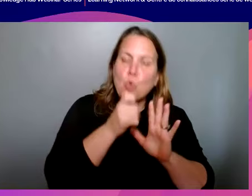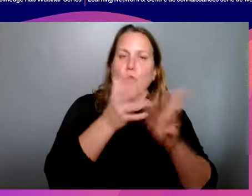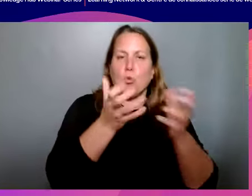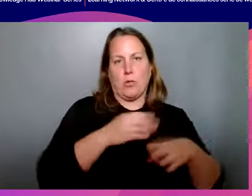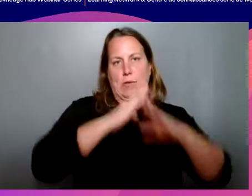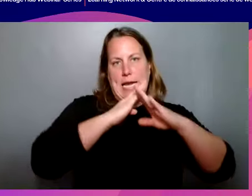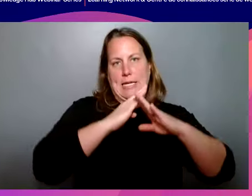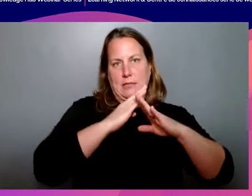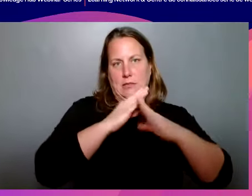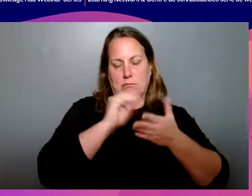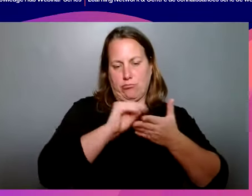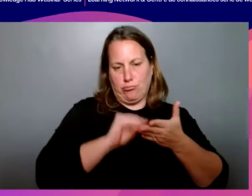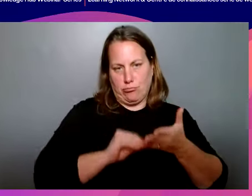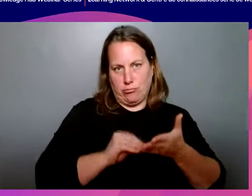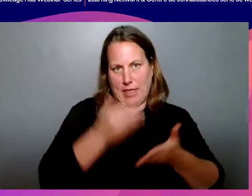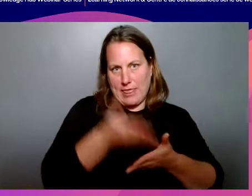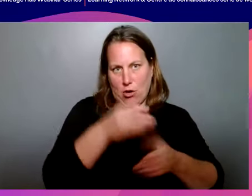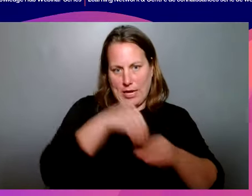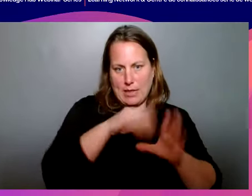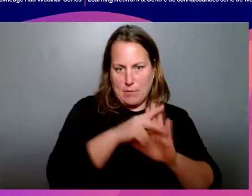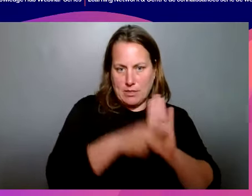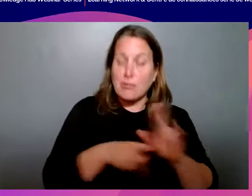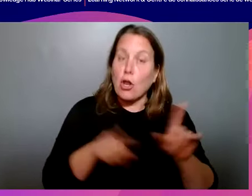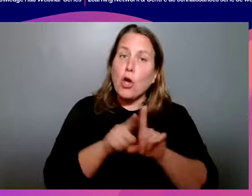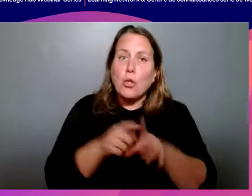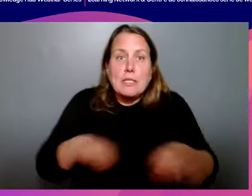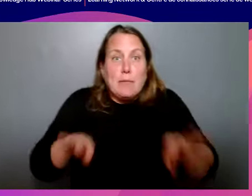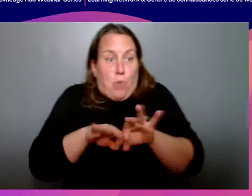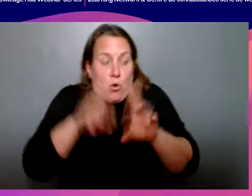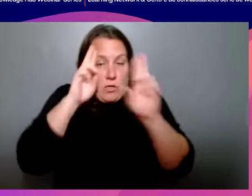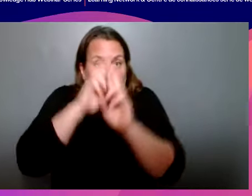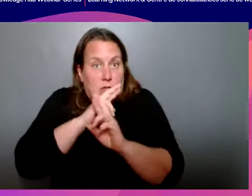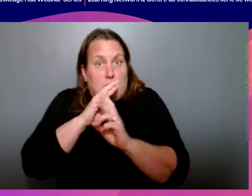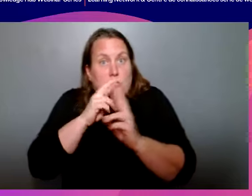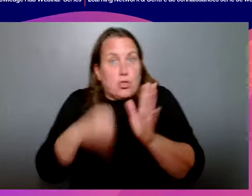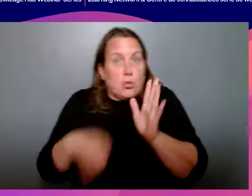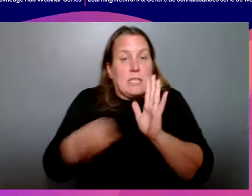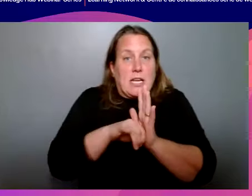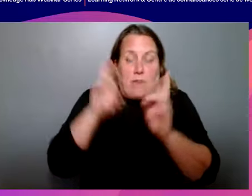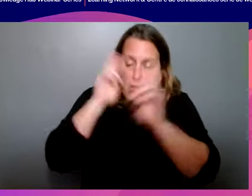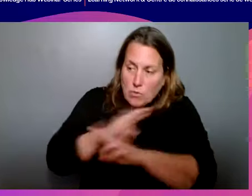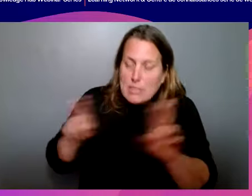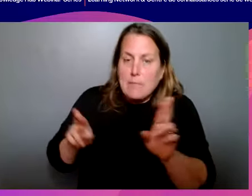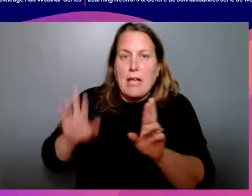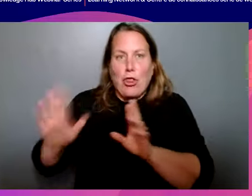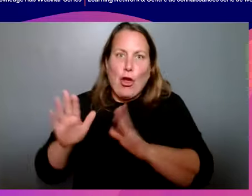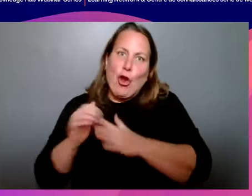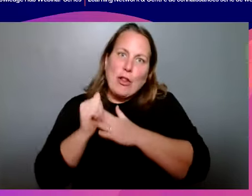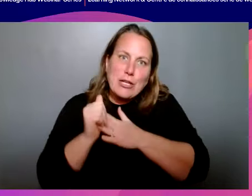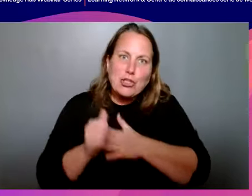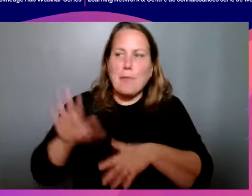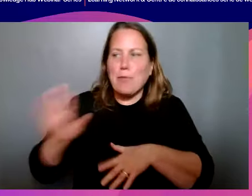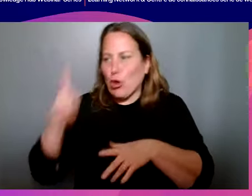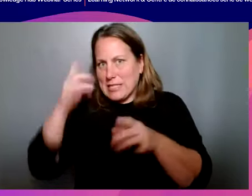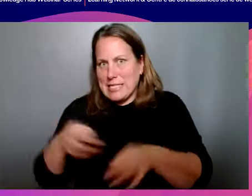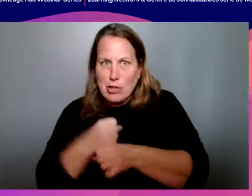It's also important to respect the autonomy of 2S LGBTQIA plus employees by supporting their leadership, decision-making, and